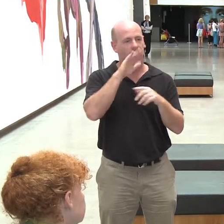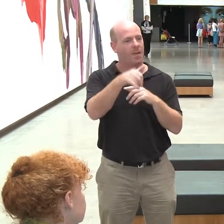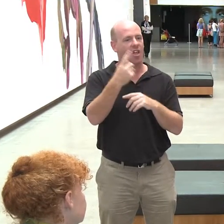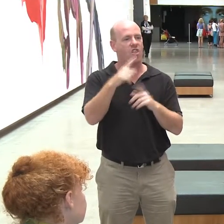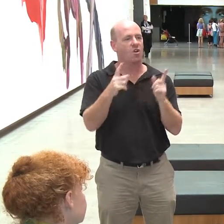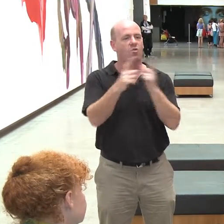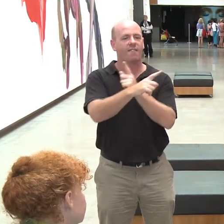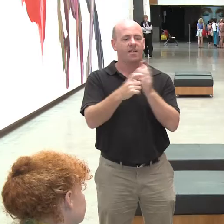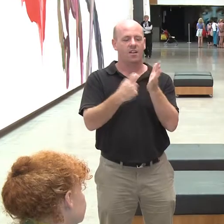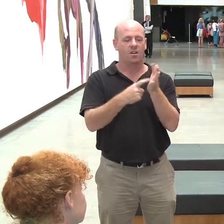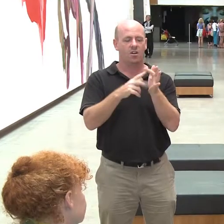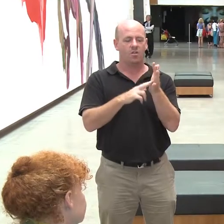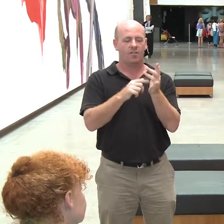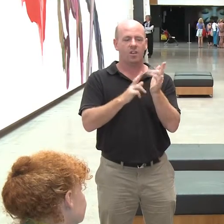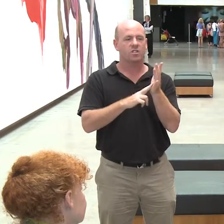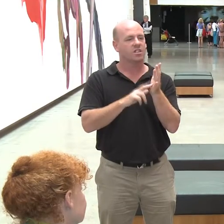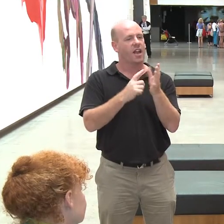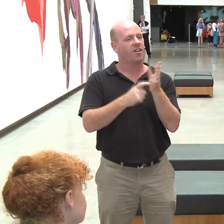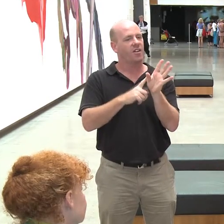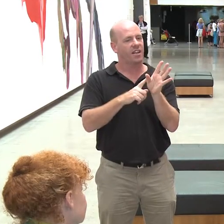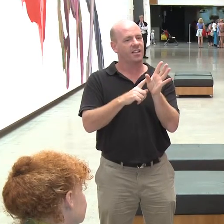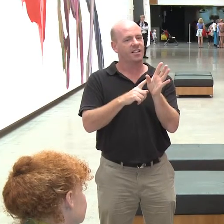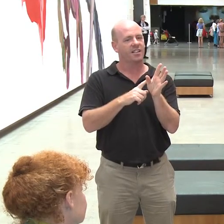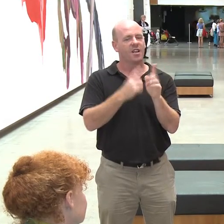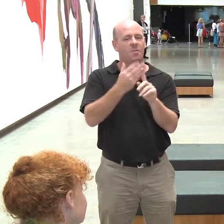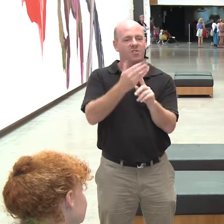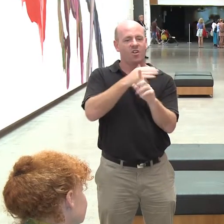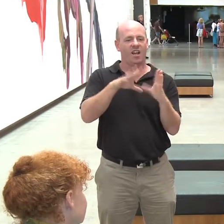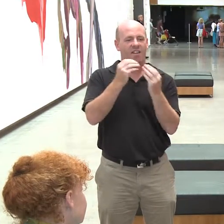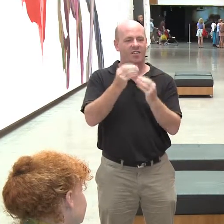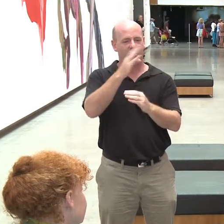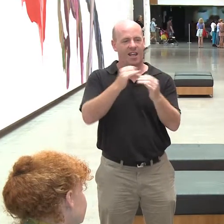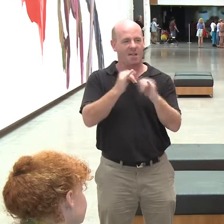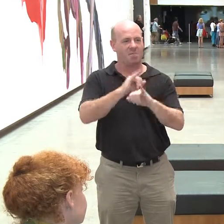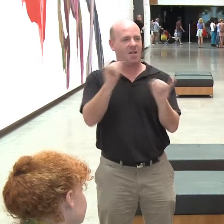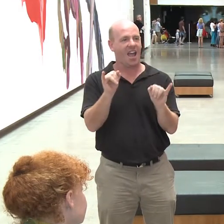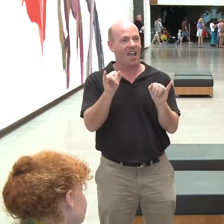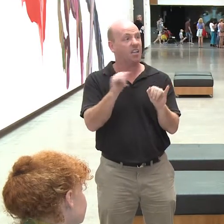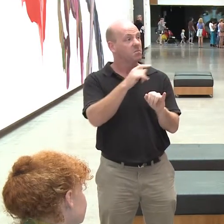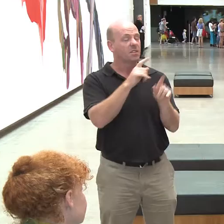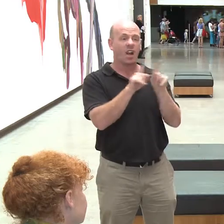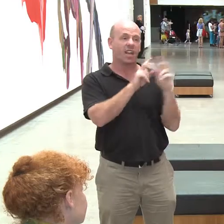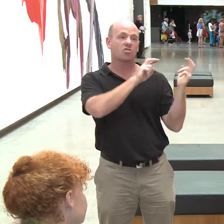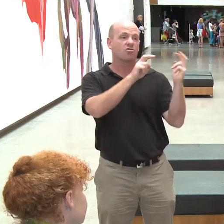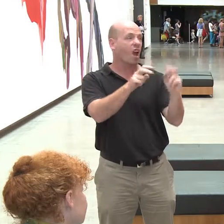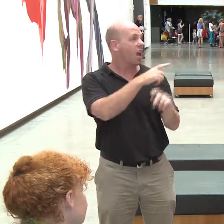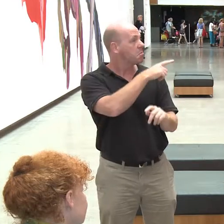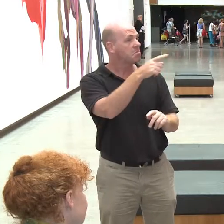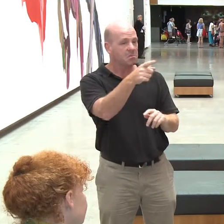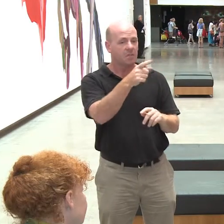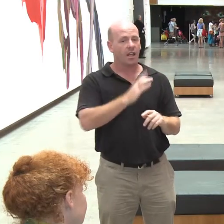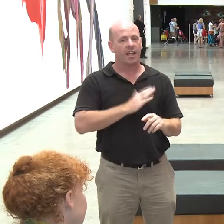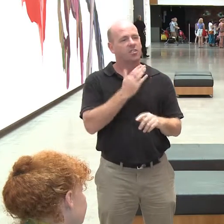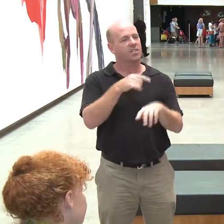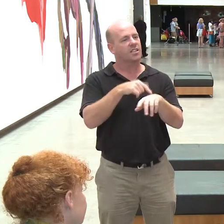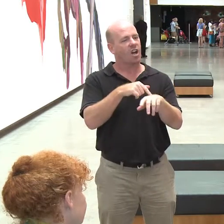of the regime before everything went completely sour. And it was a very interesting and exciting moment, and